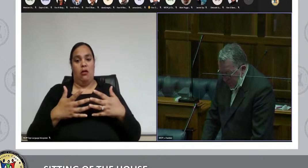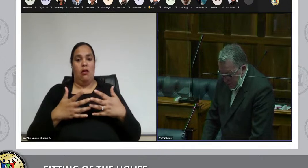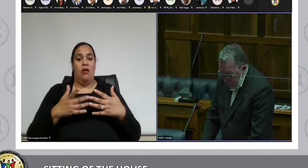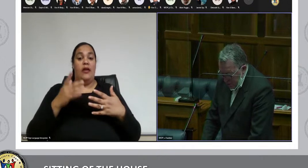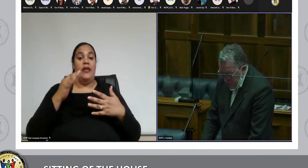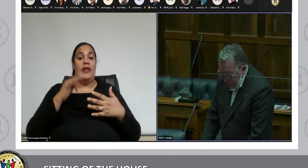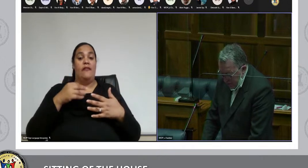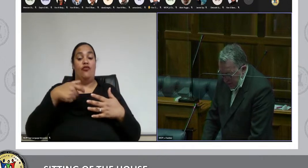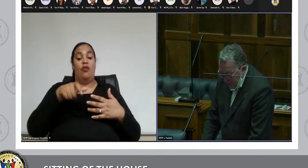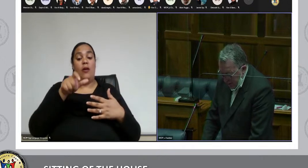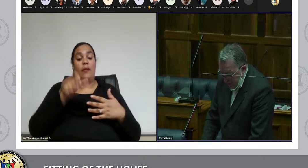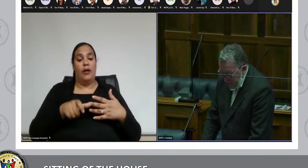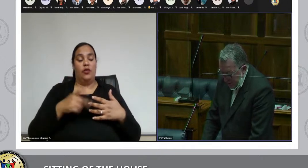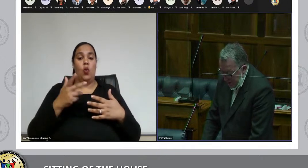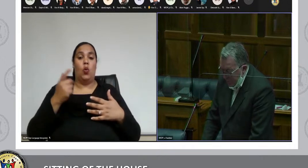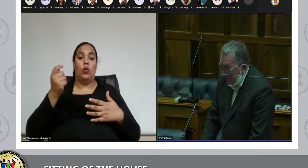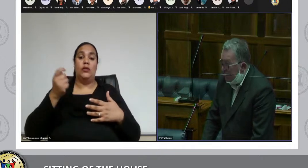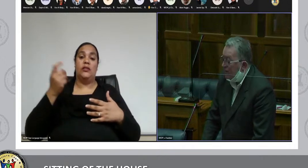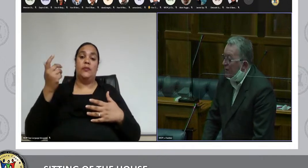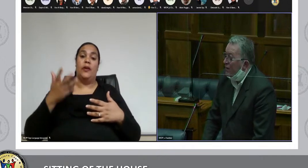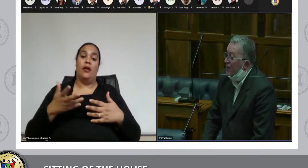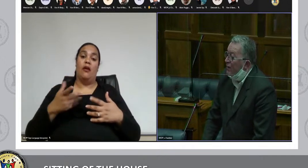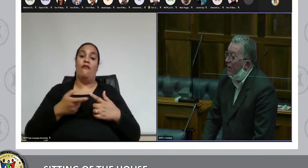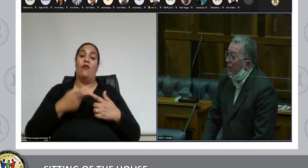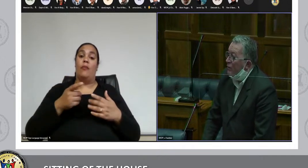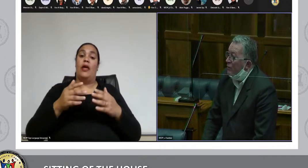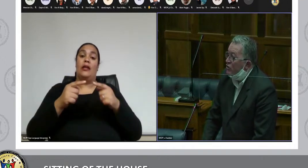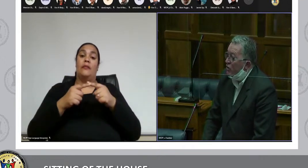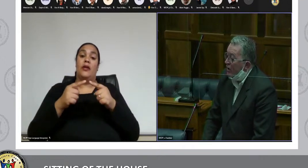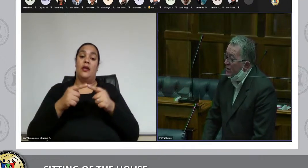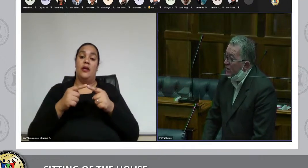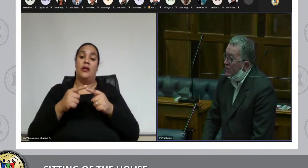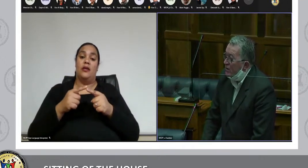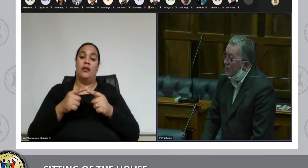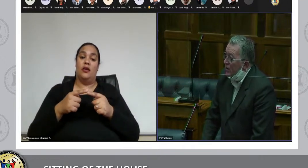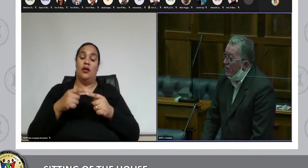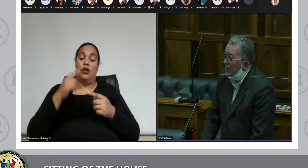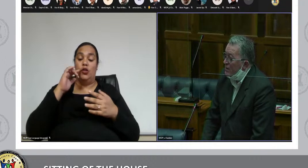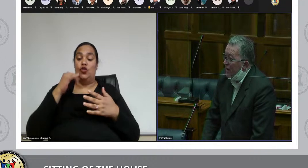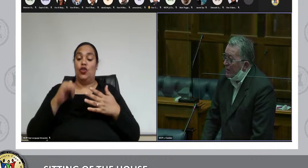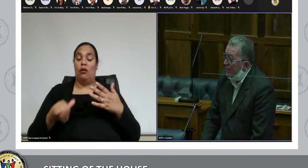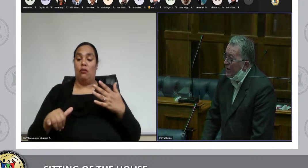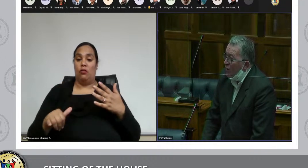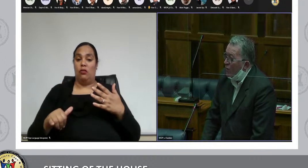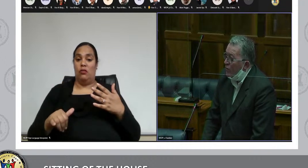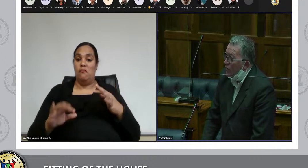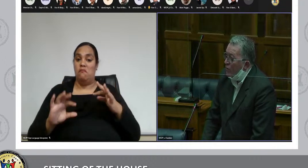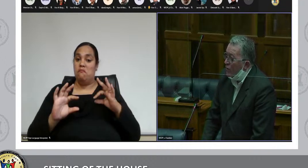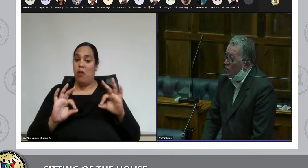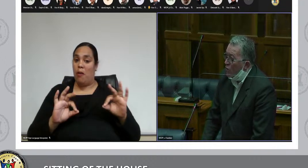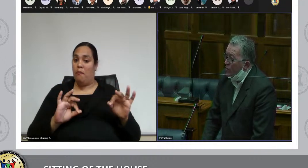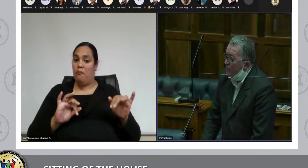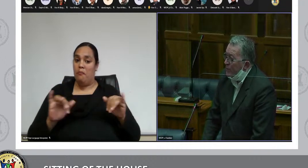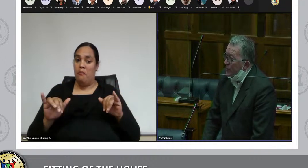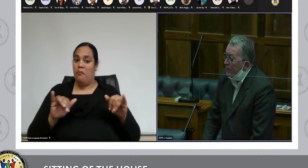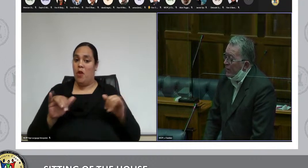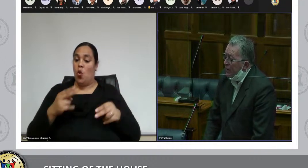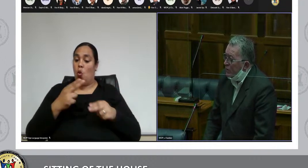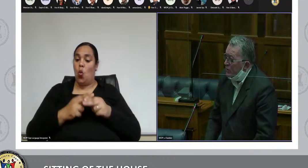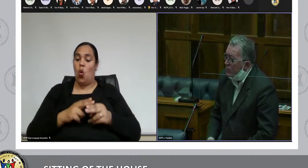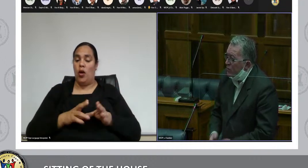the chairperson or speaker of that particular meeting checked exactly on the